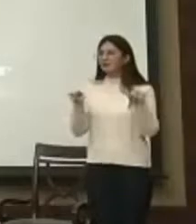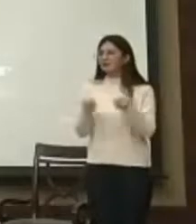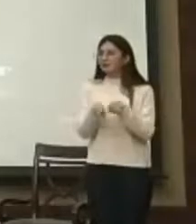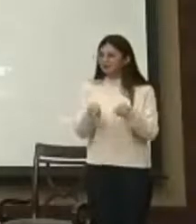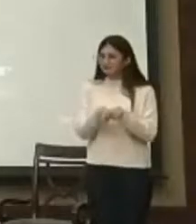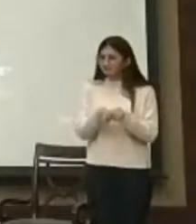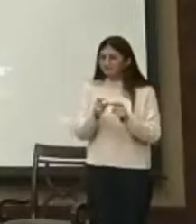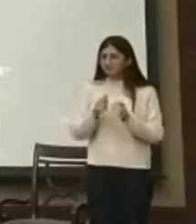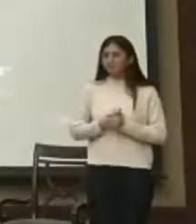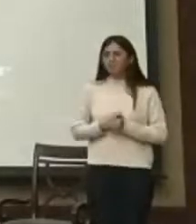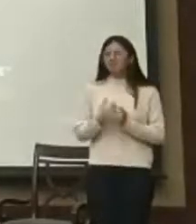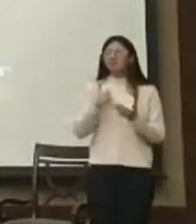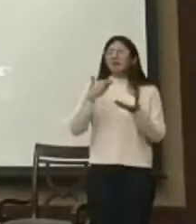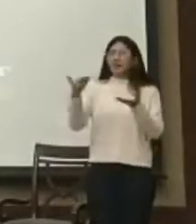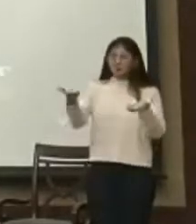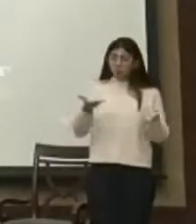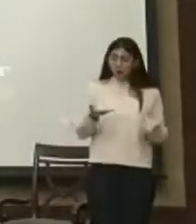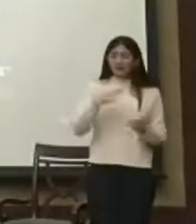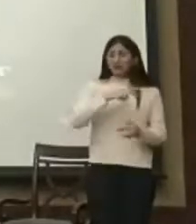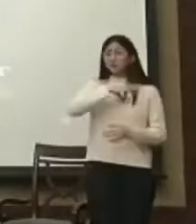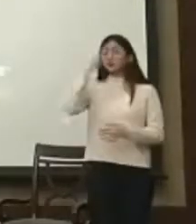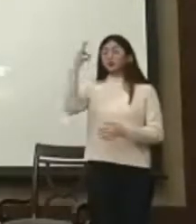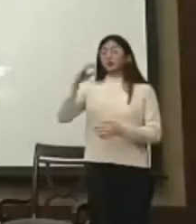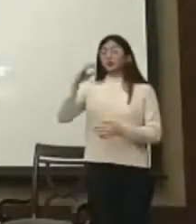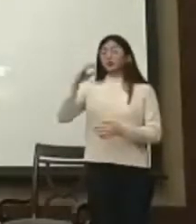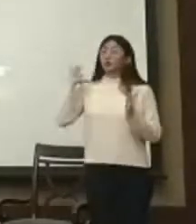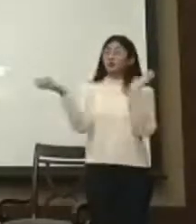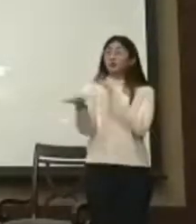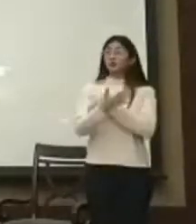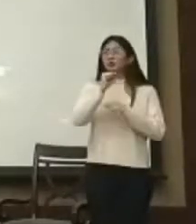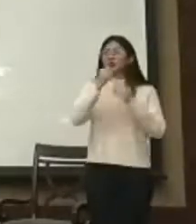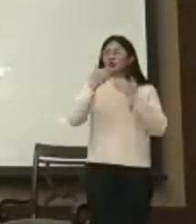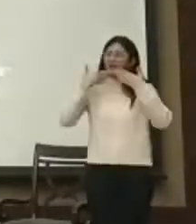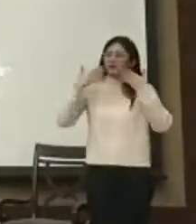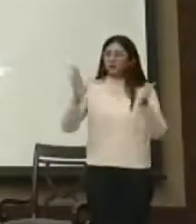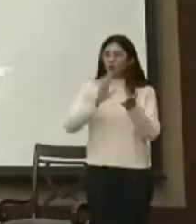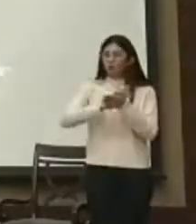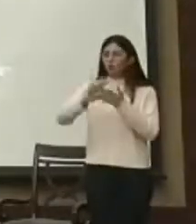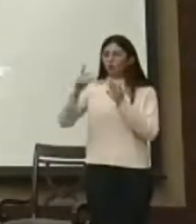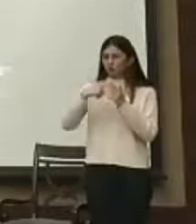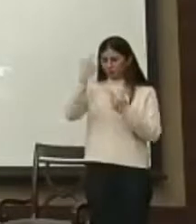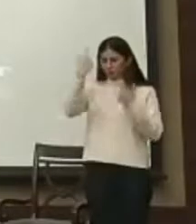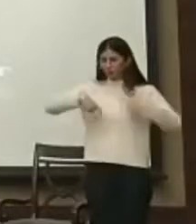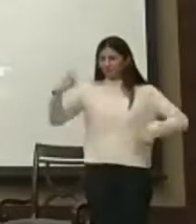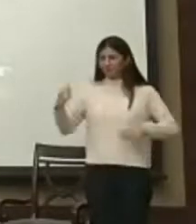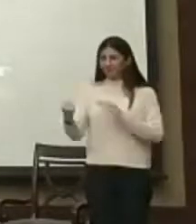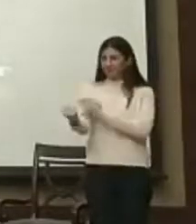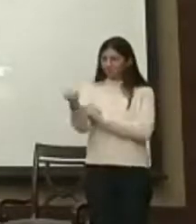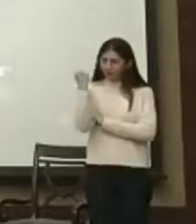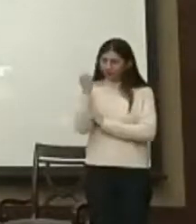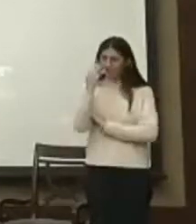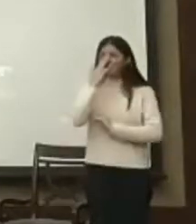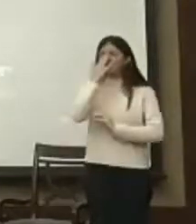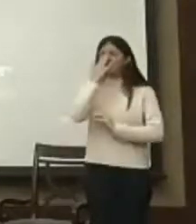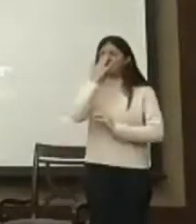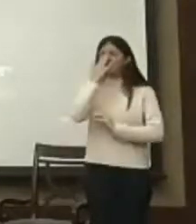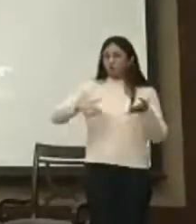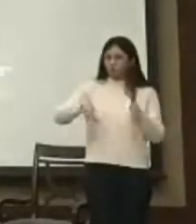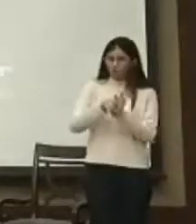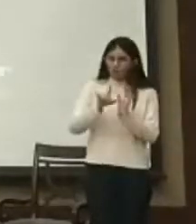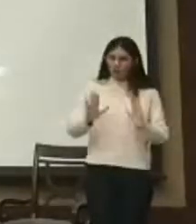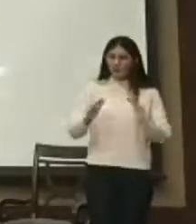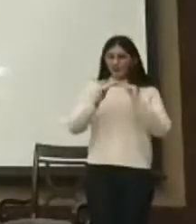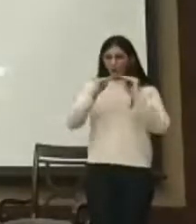the spirit of the Universal Declaration of Human Rights in our domestic law, which calls for equality in dignity